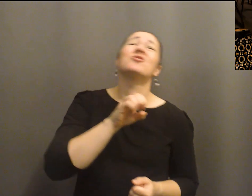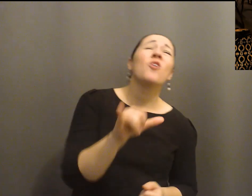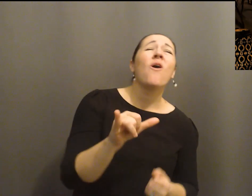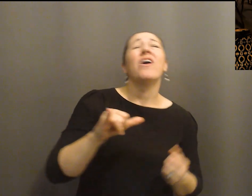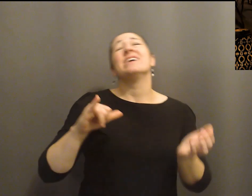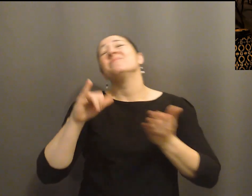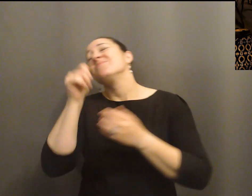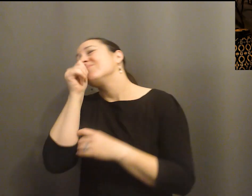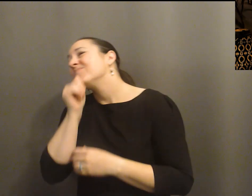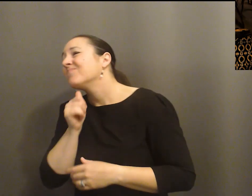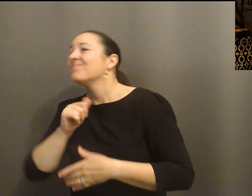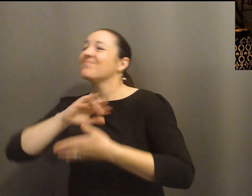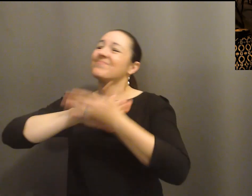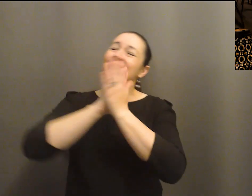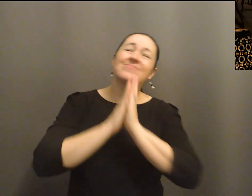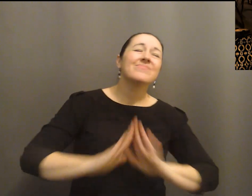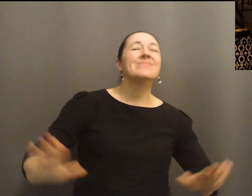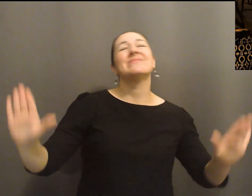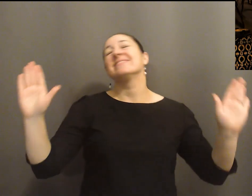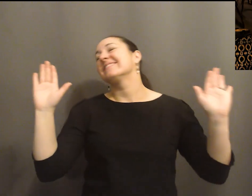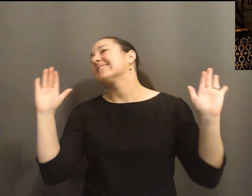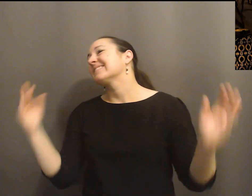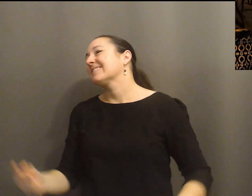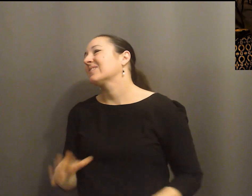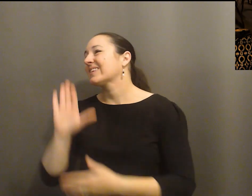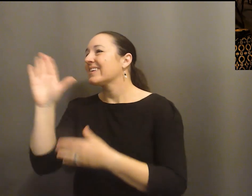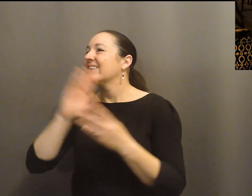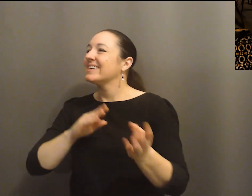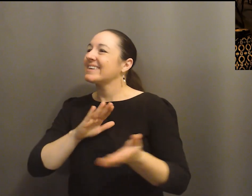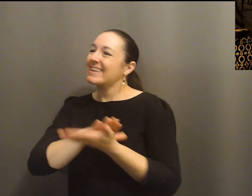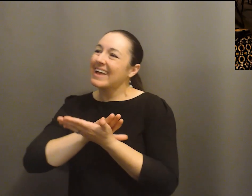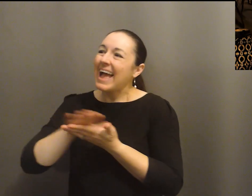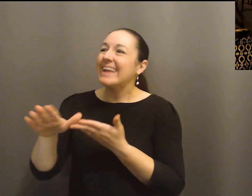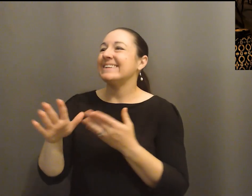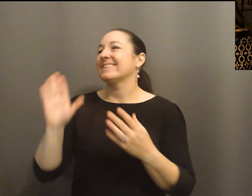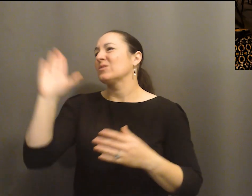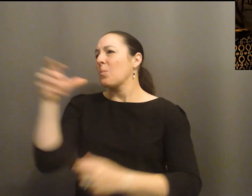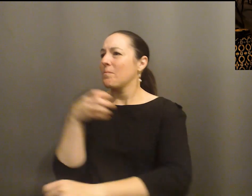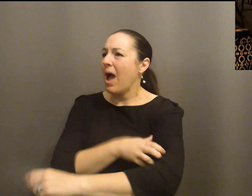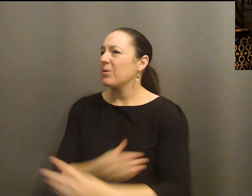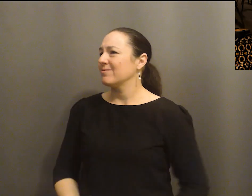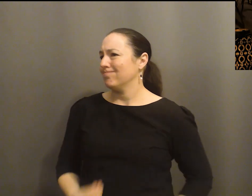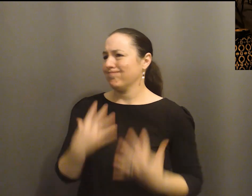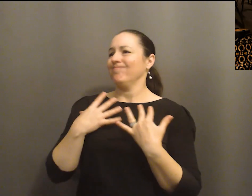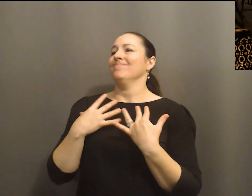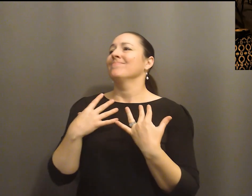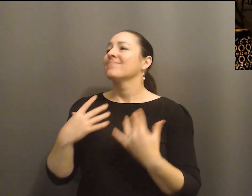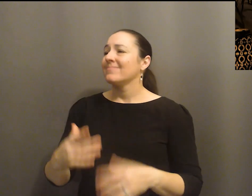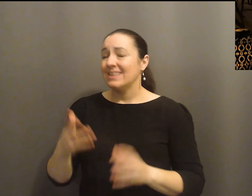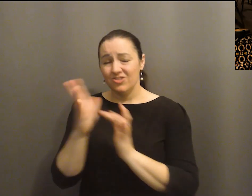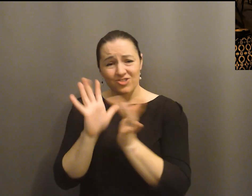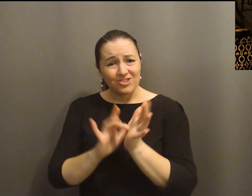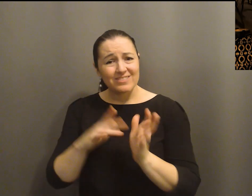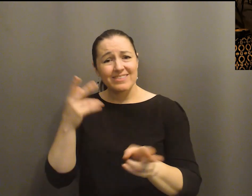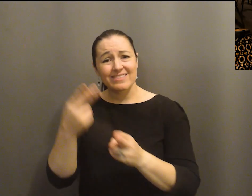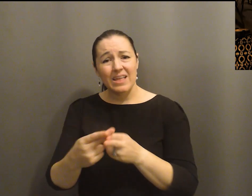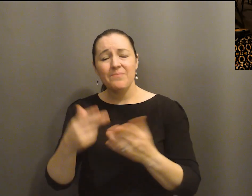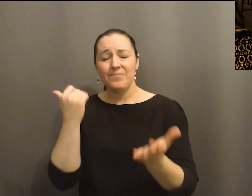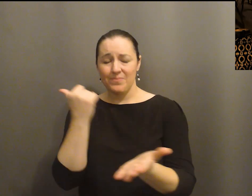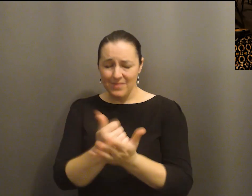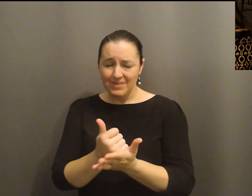your joy And your peace And your patience And your kindness Fill me up Lord With your power In Jesus name And everybody sit